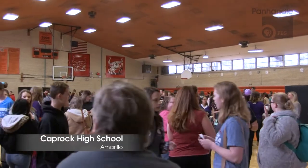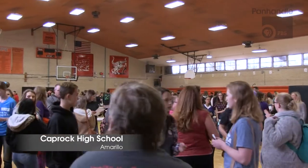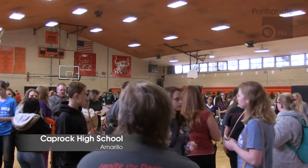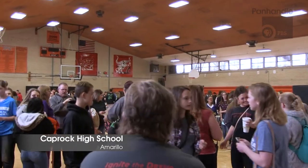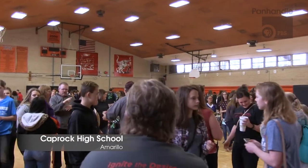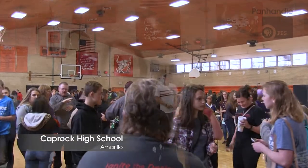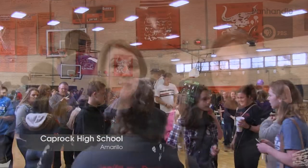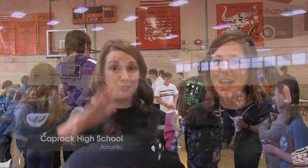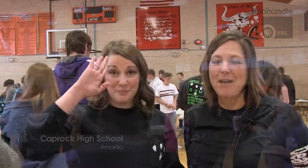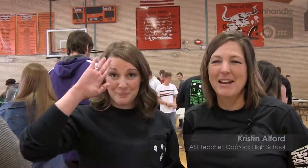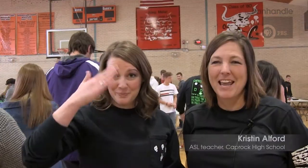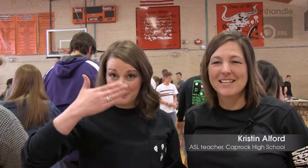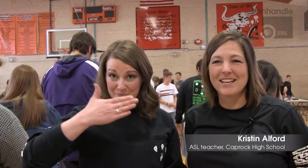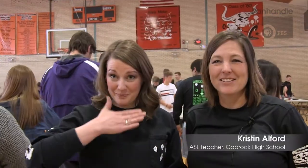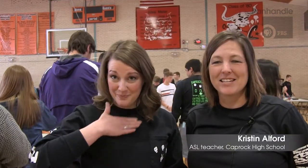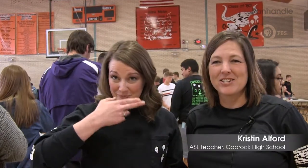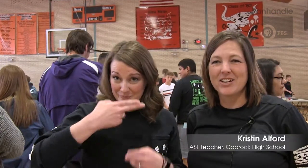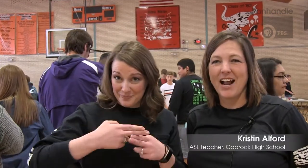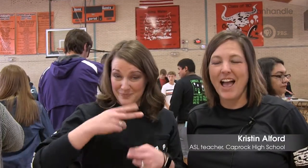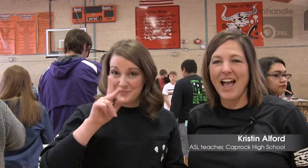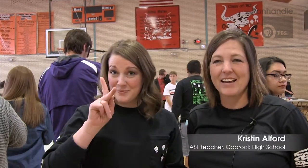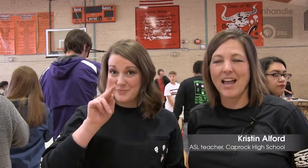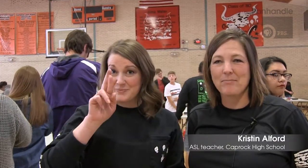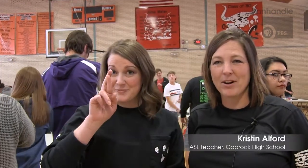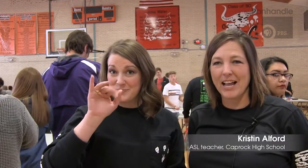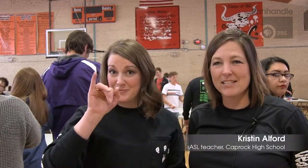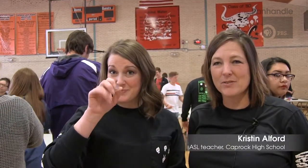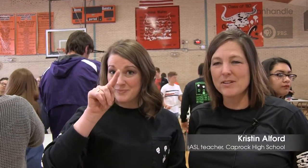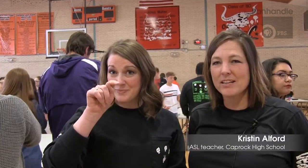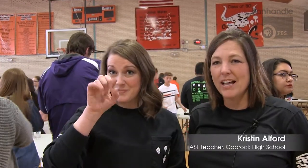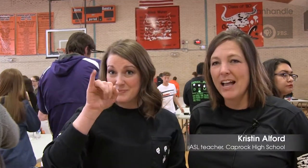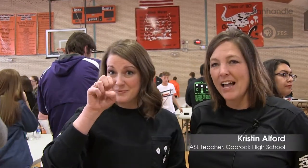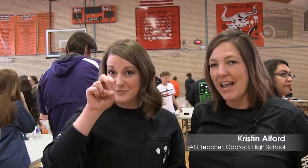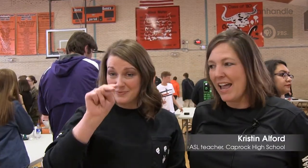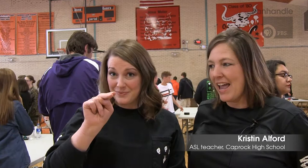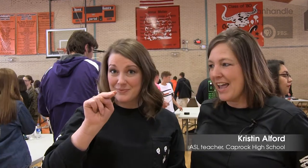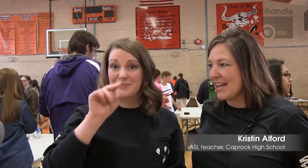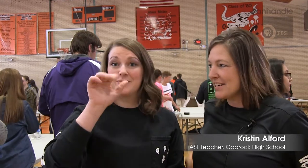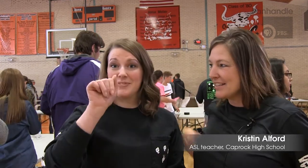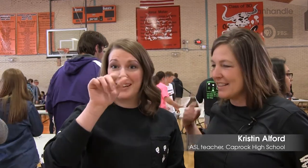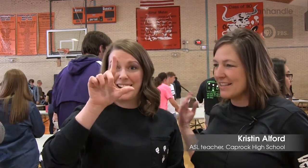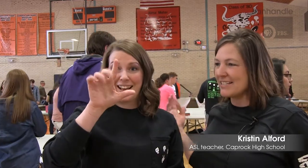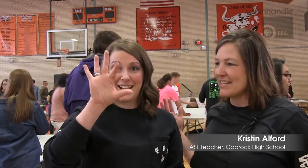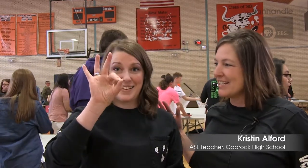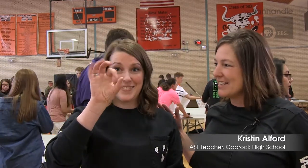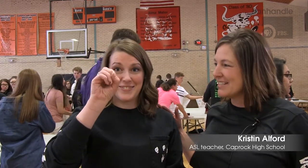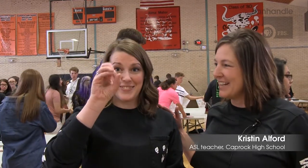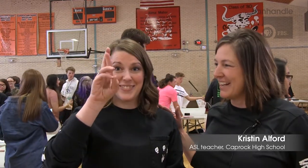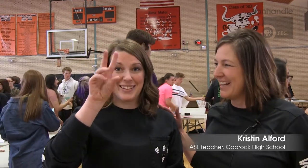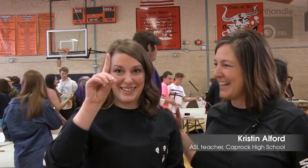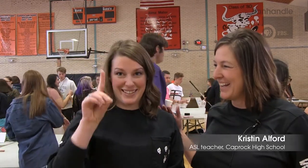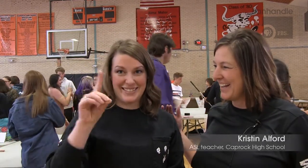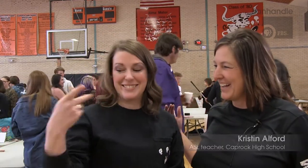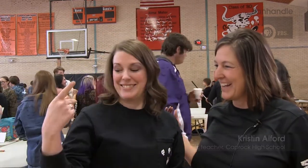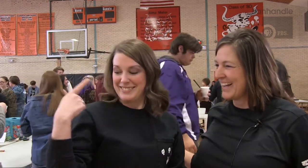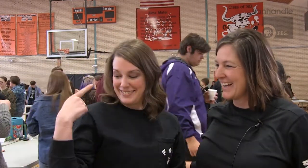So I'm Kristen Alford. I'm an ASL teacher at Cap Rock High School and this is...